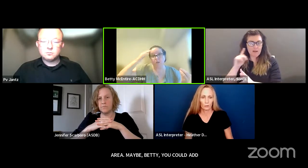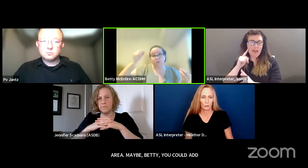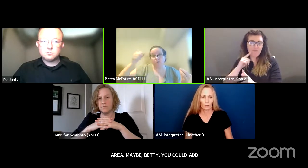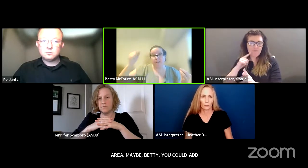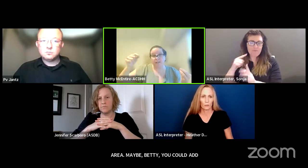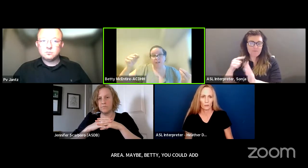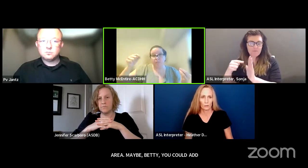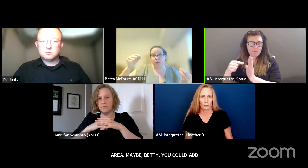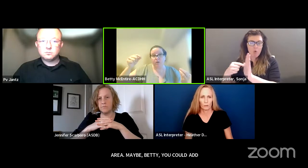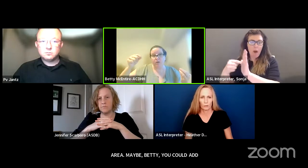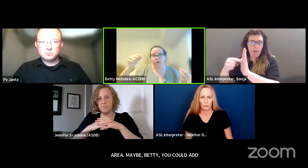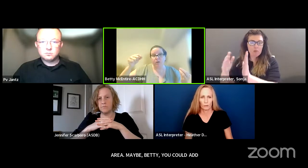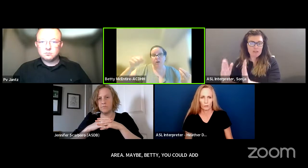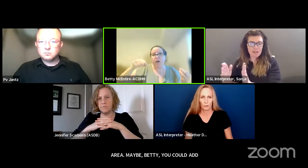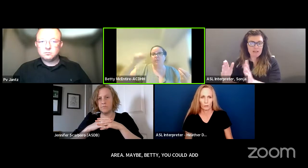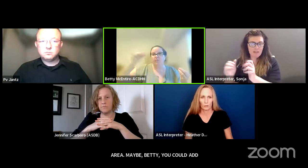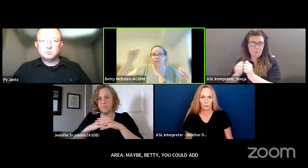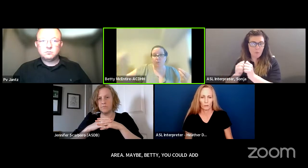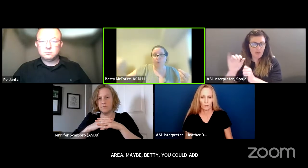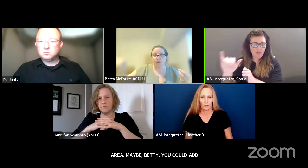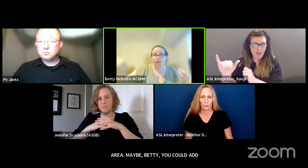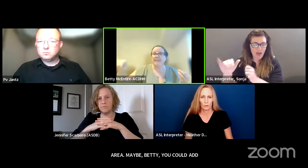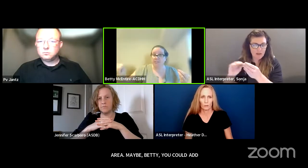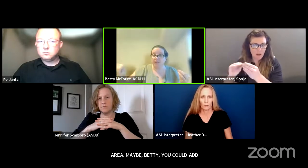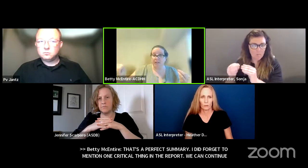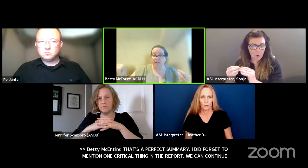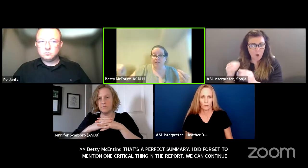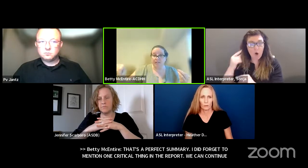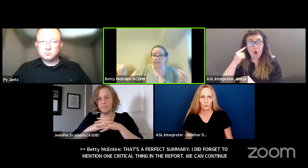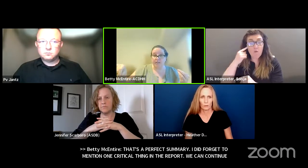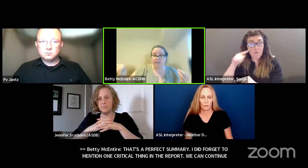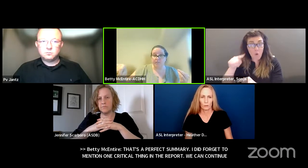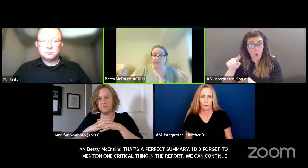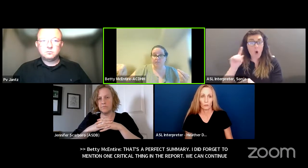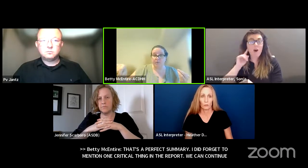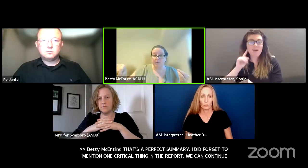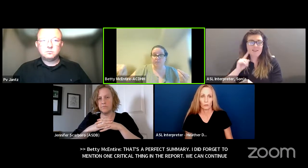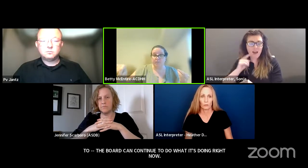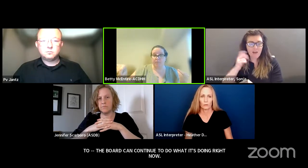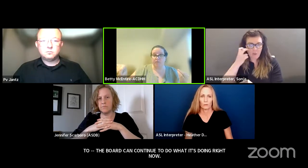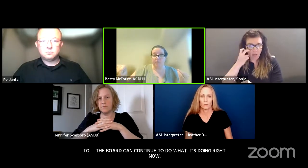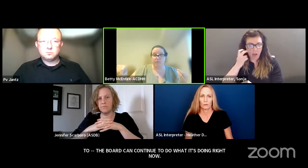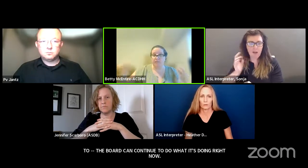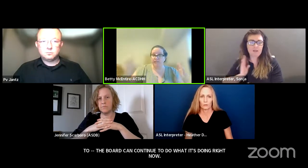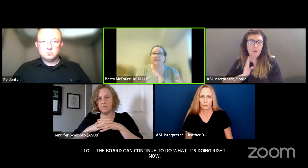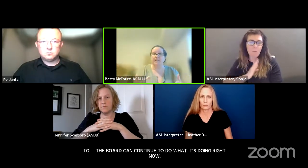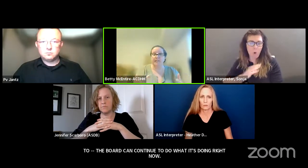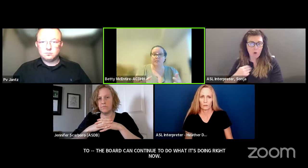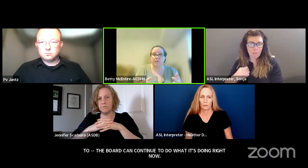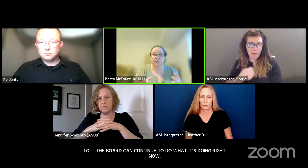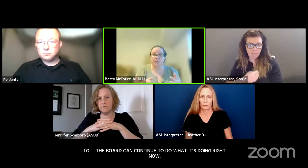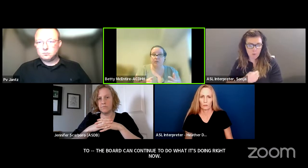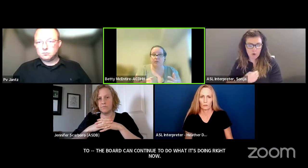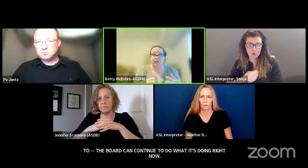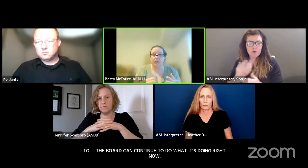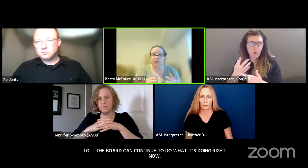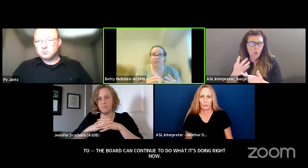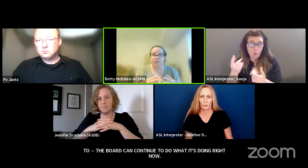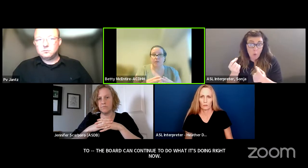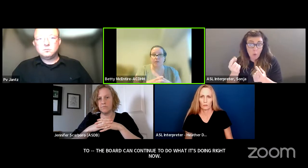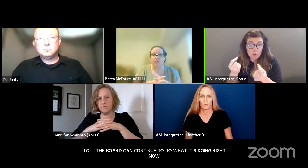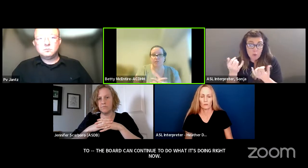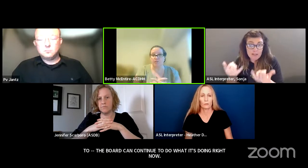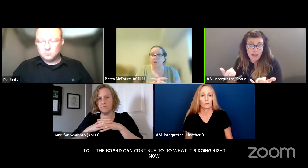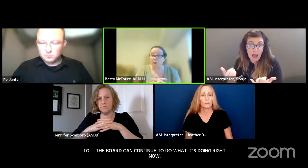representatives with that number for a deaf-blind board member. So exactly what we're doing right